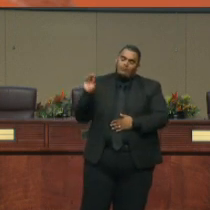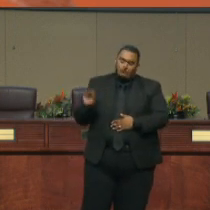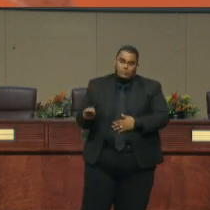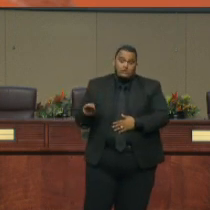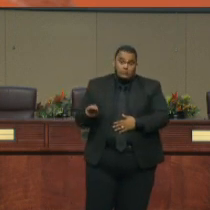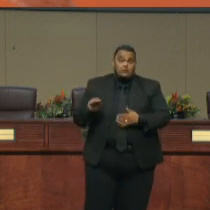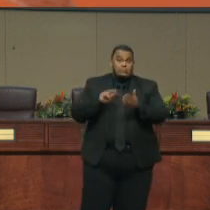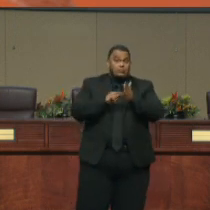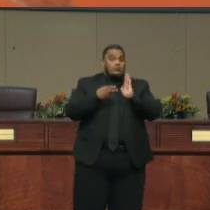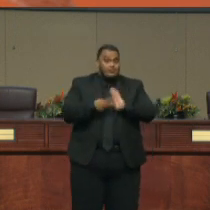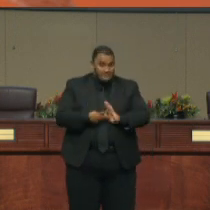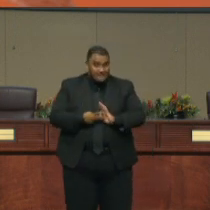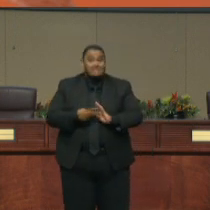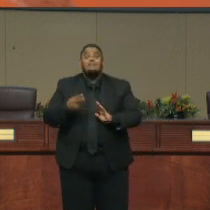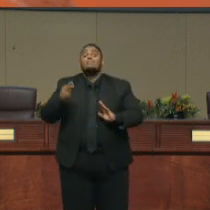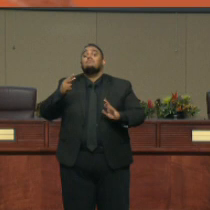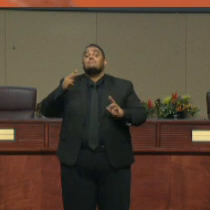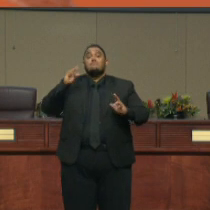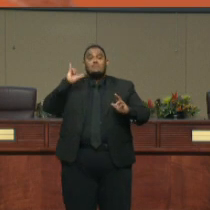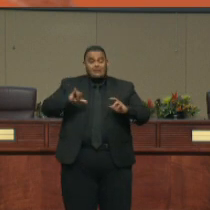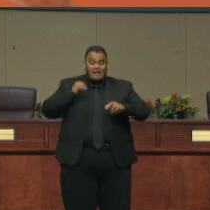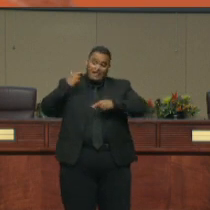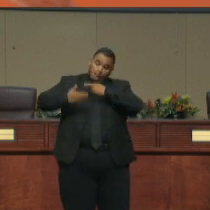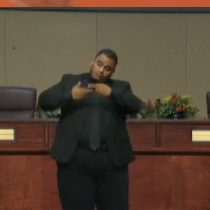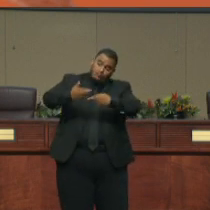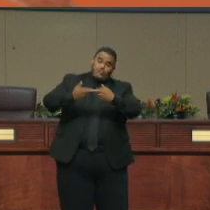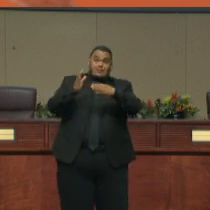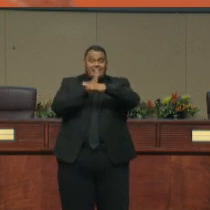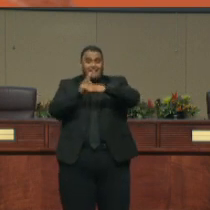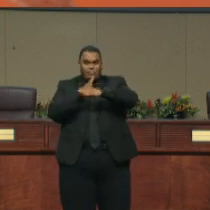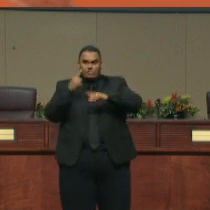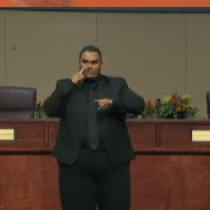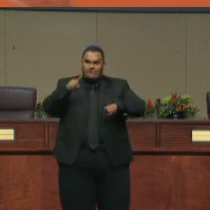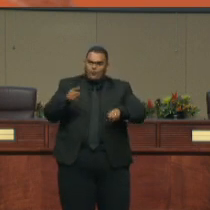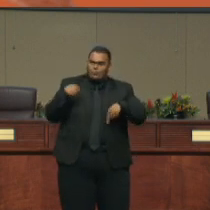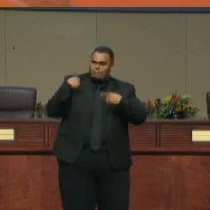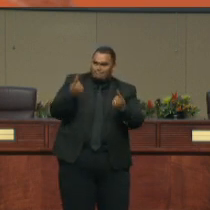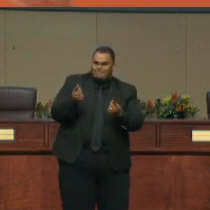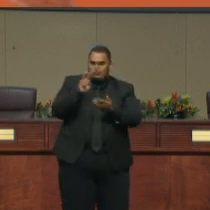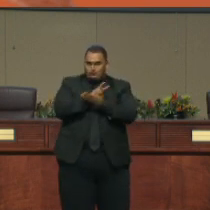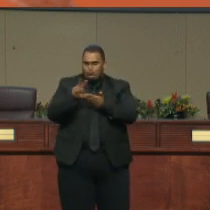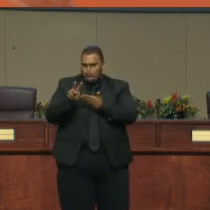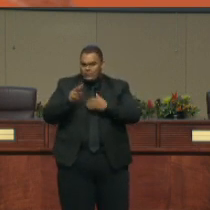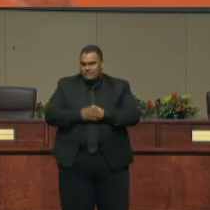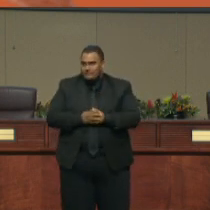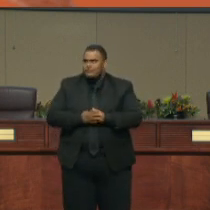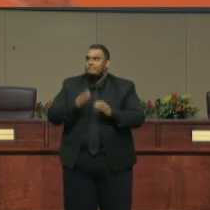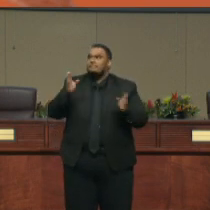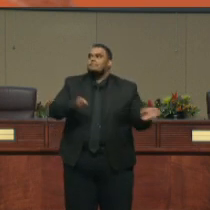11.5% positivity rate, rolling average last 14 days. Next slide, please.